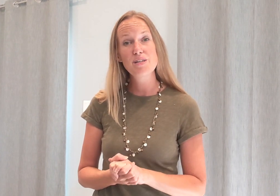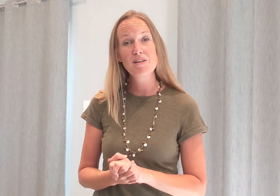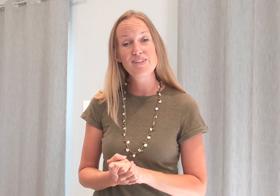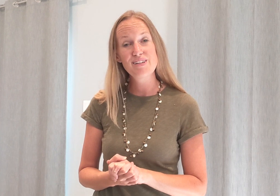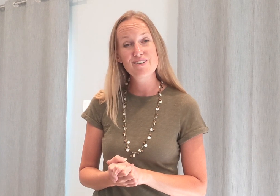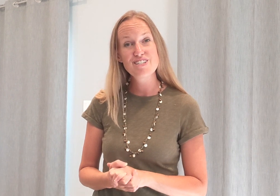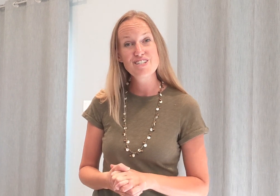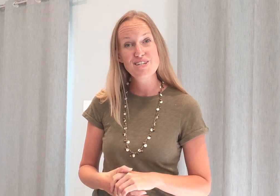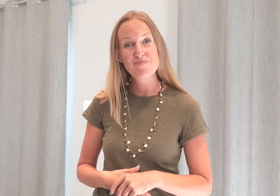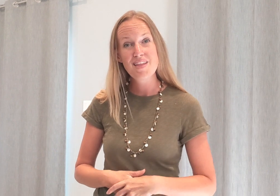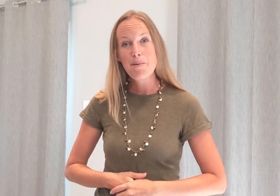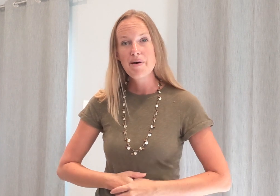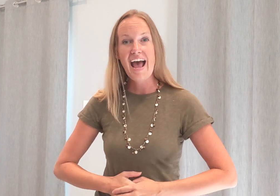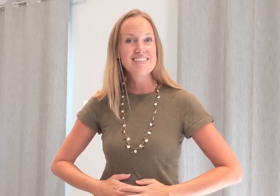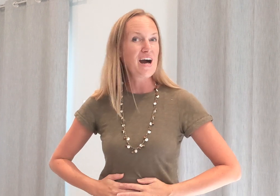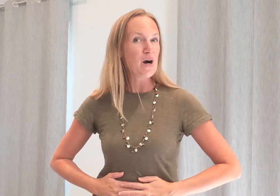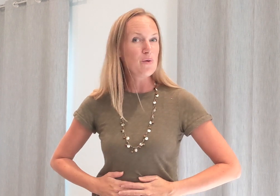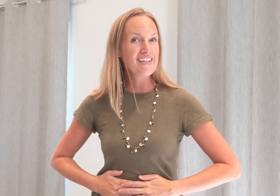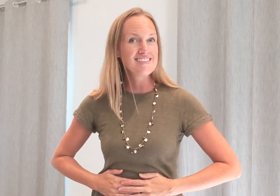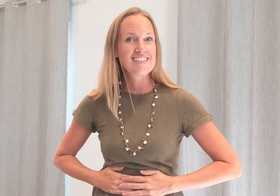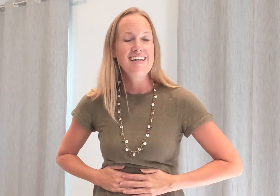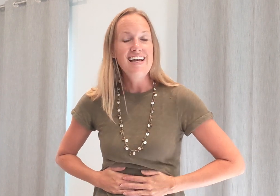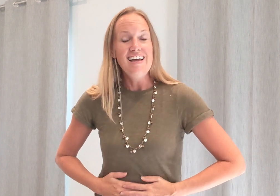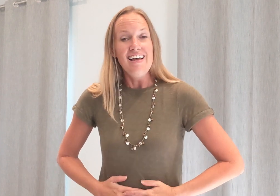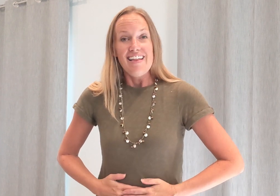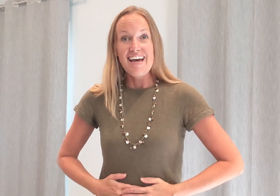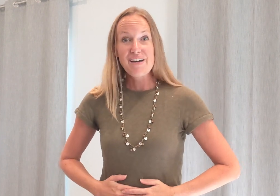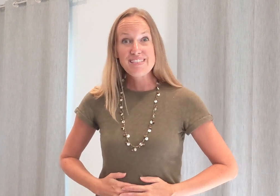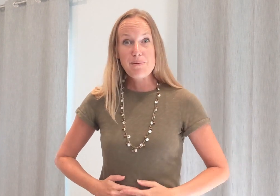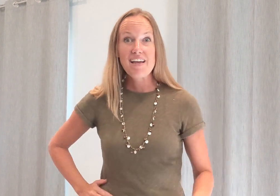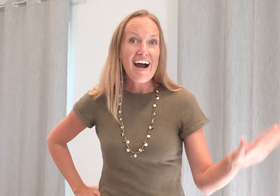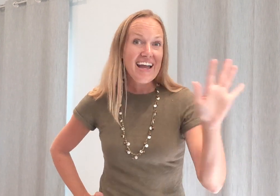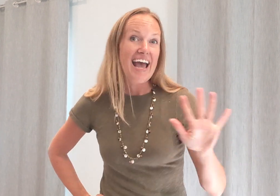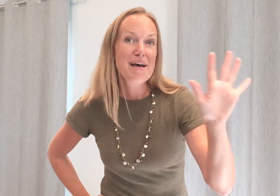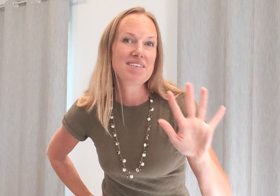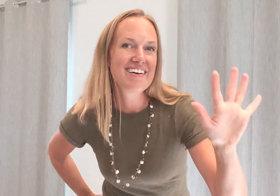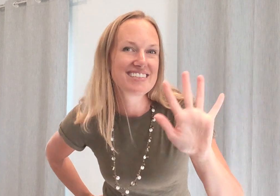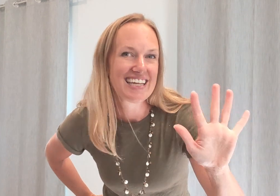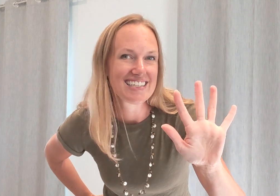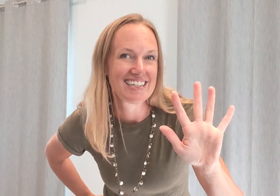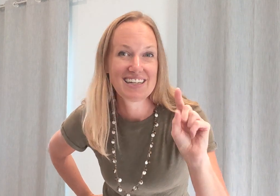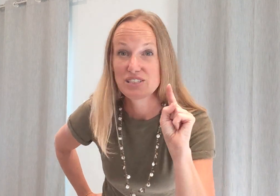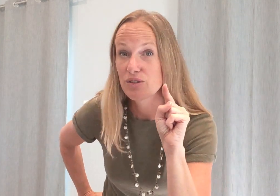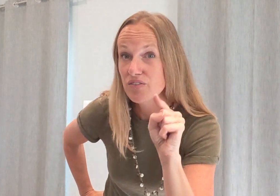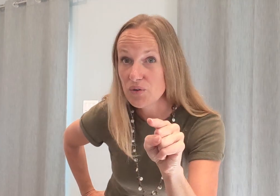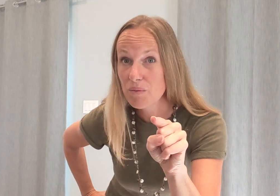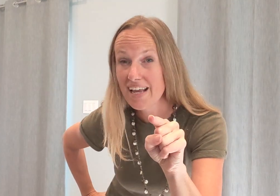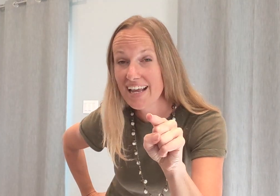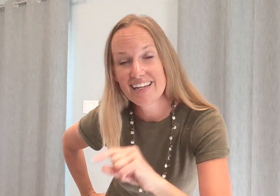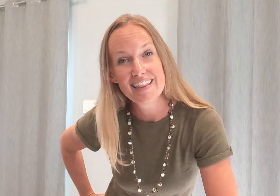be learning verse 2. But as always, the housekeeping, I am left-handed. So if you are right-handed, that